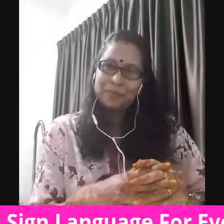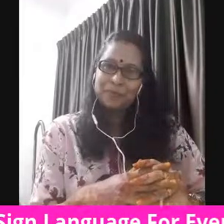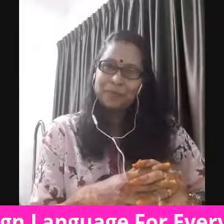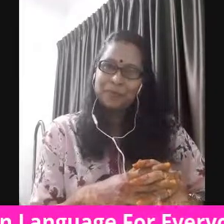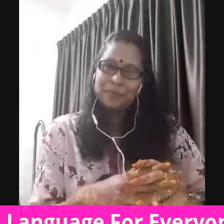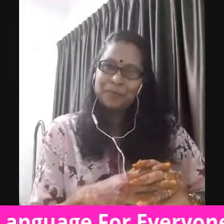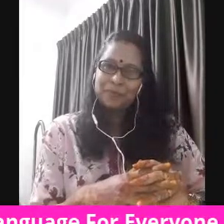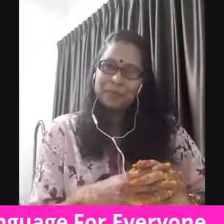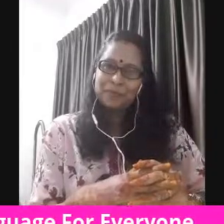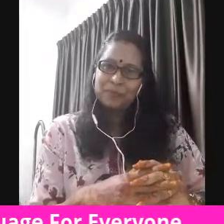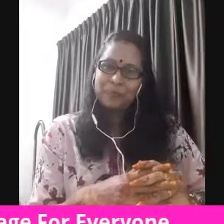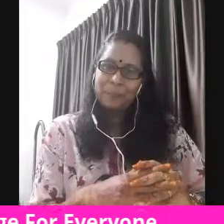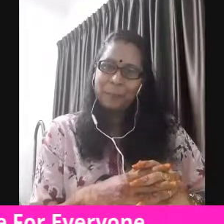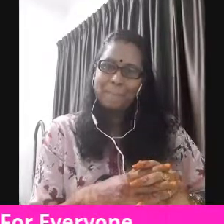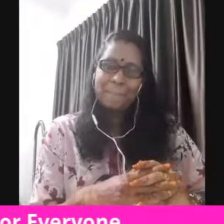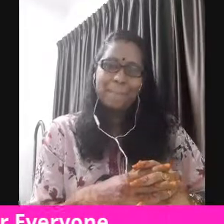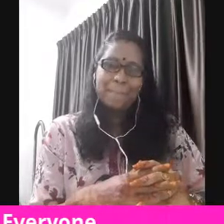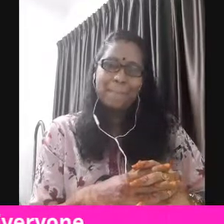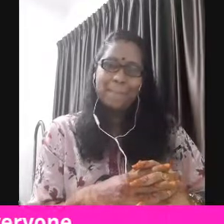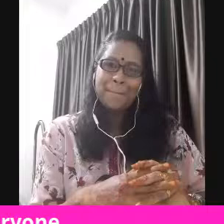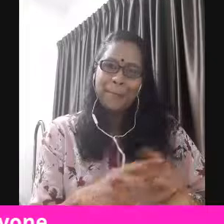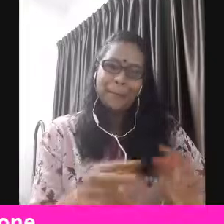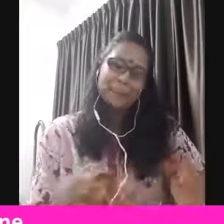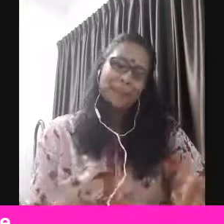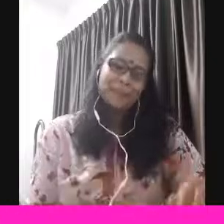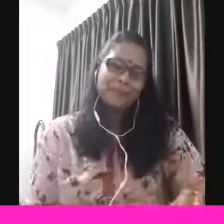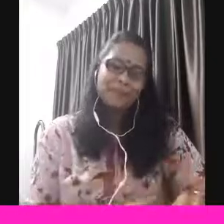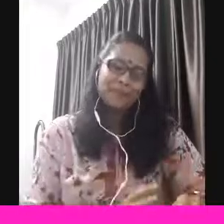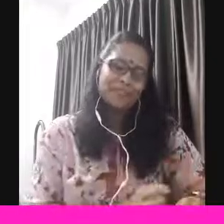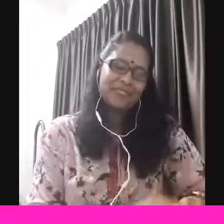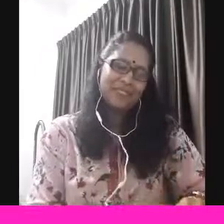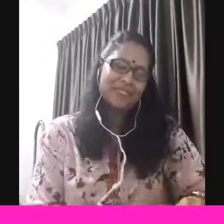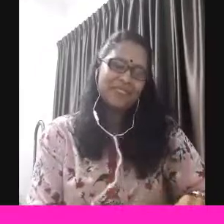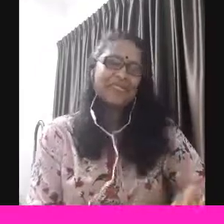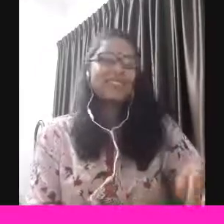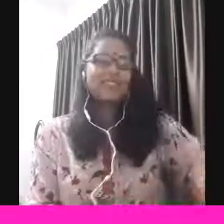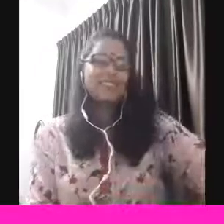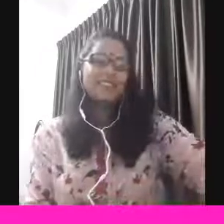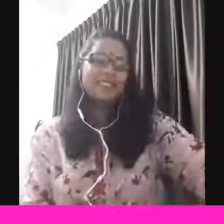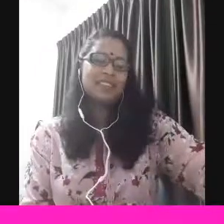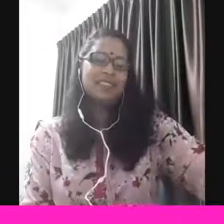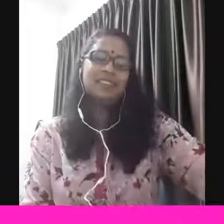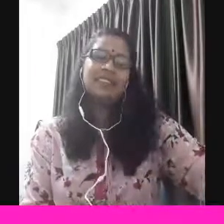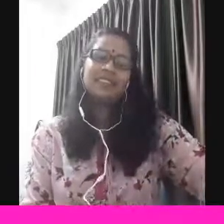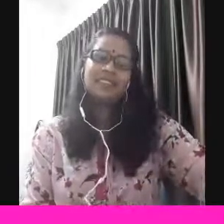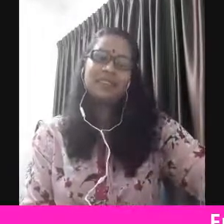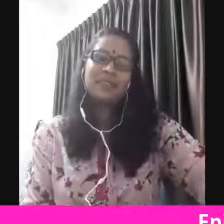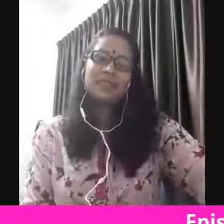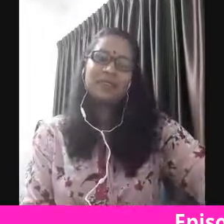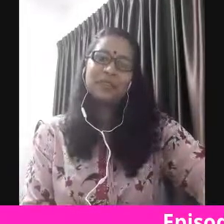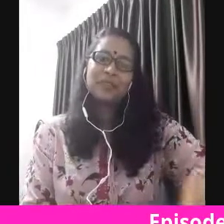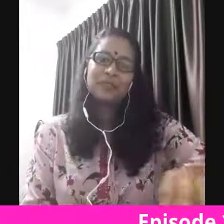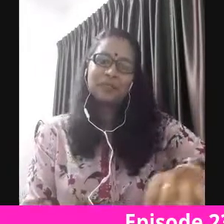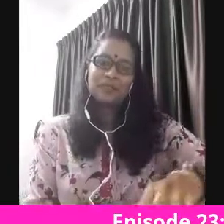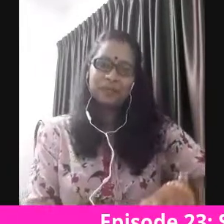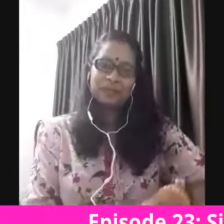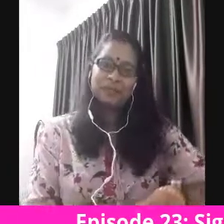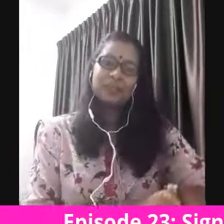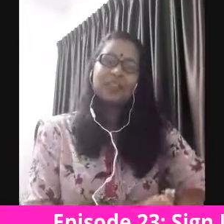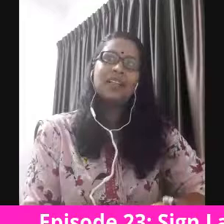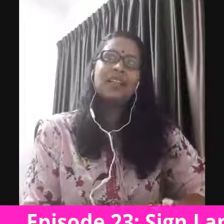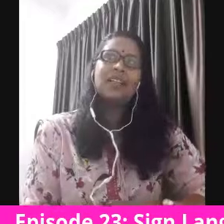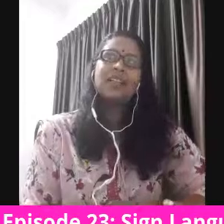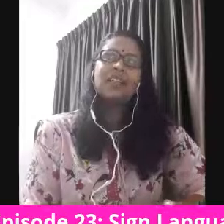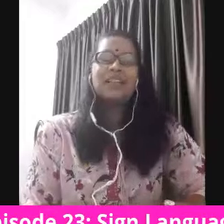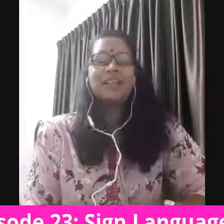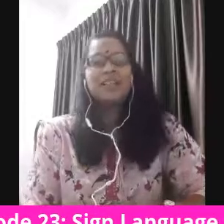knowledge. People might go for Mandarin, French, maybe other things, you know. So, sign language. So, why you have that thought of learn